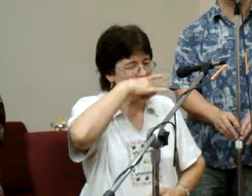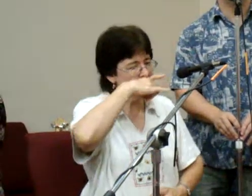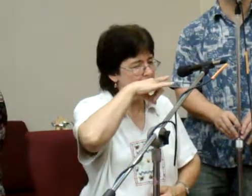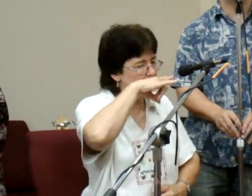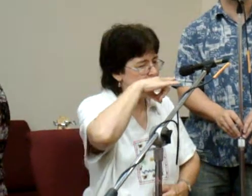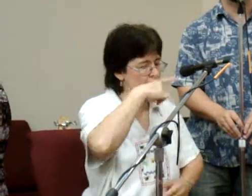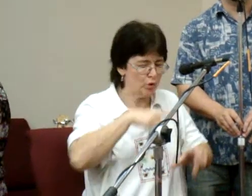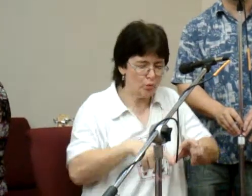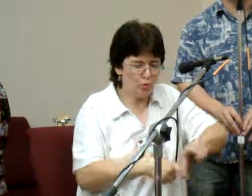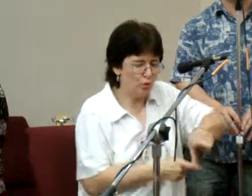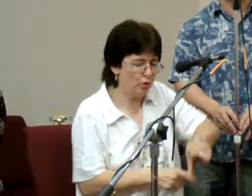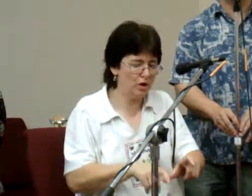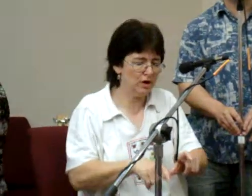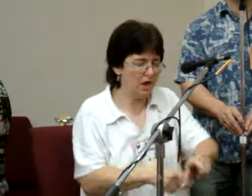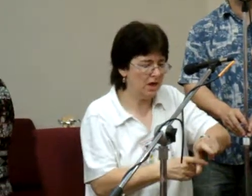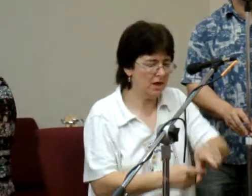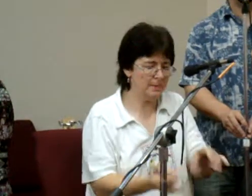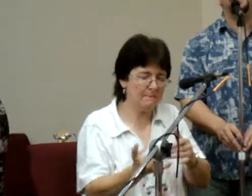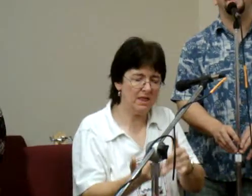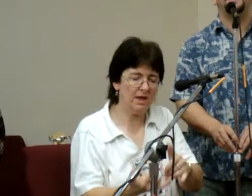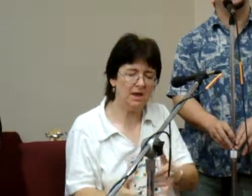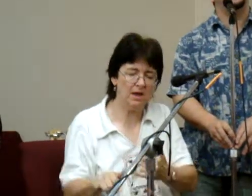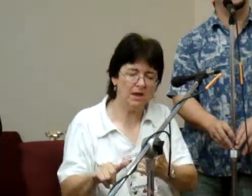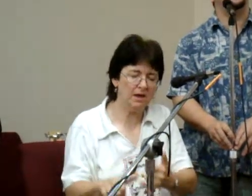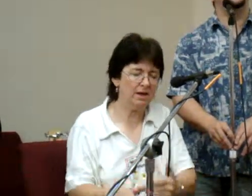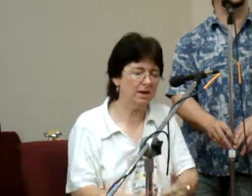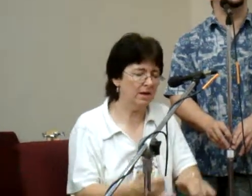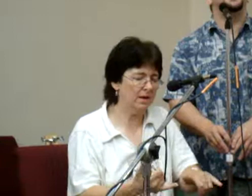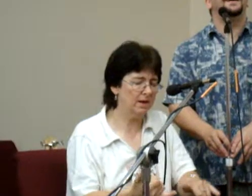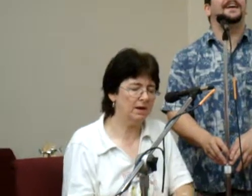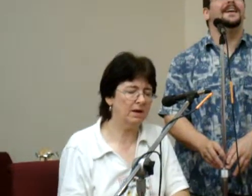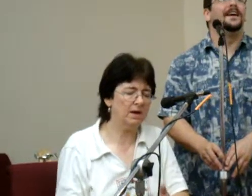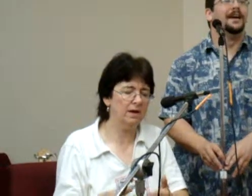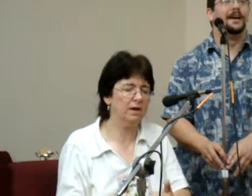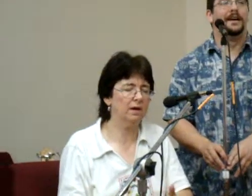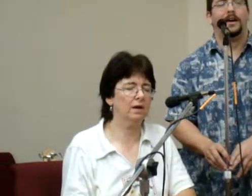other kids run and play.